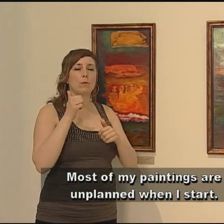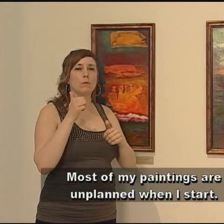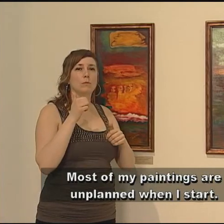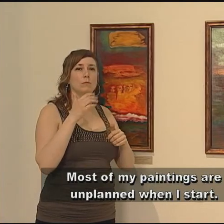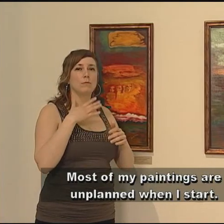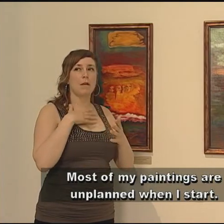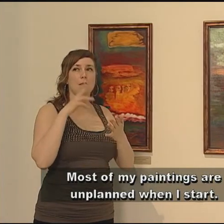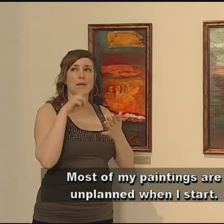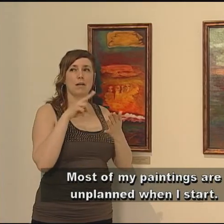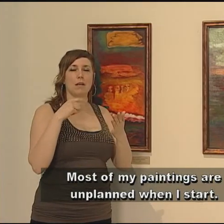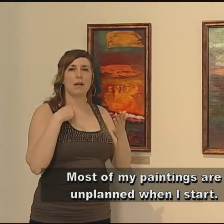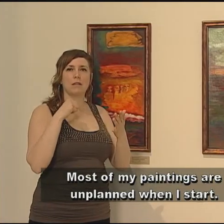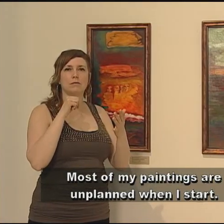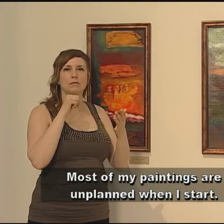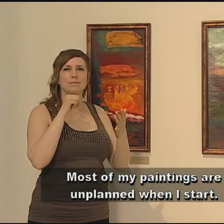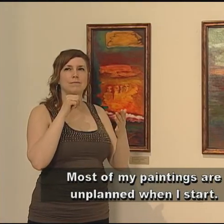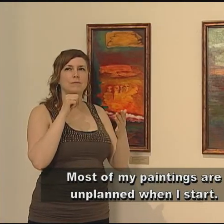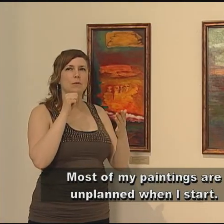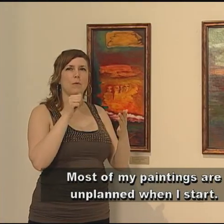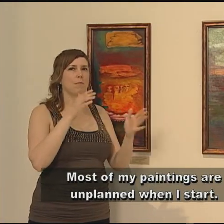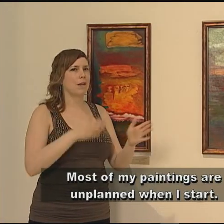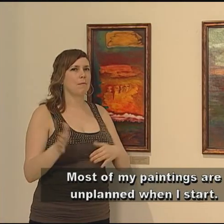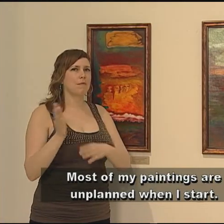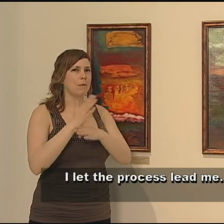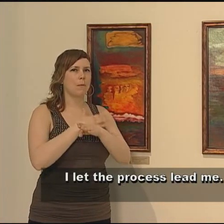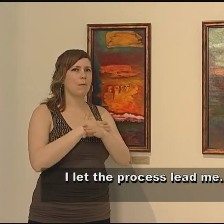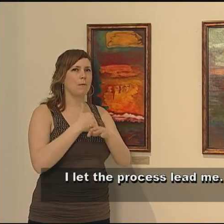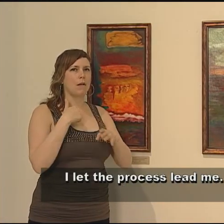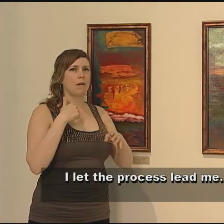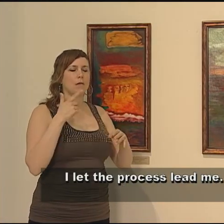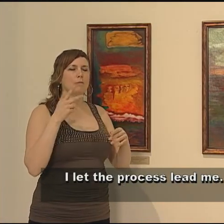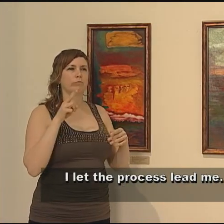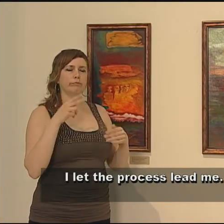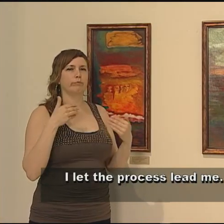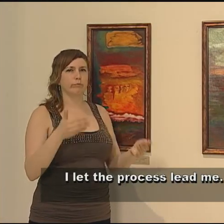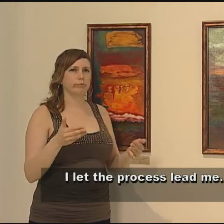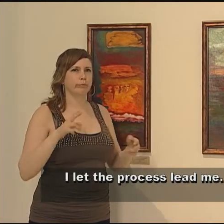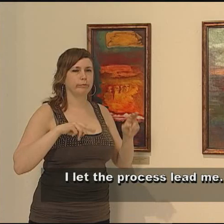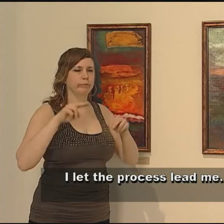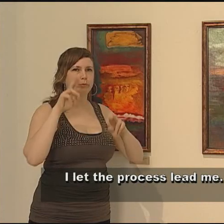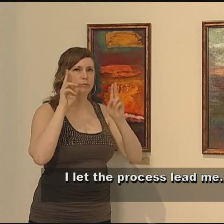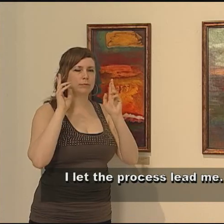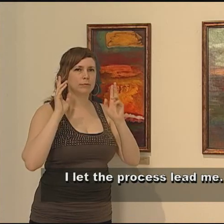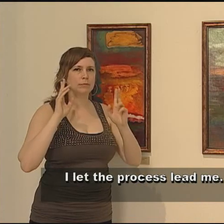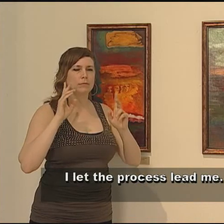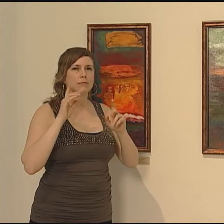Most of my paintings are unplanned when I start. I let the process lead me.